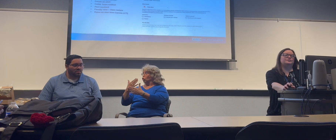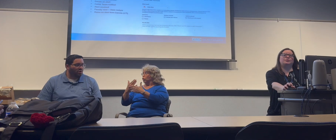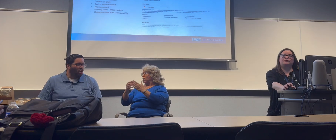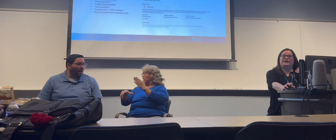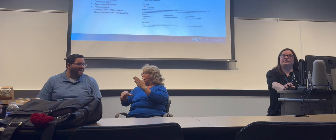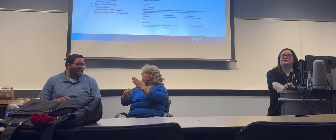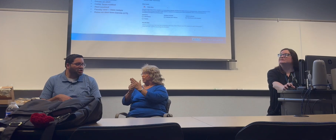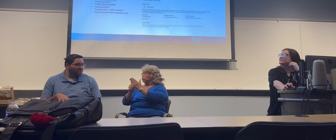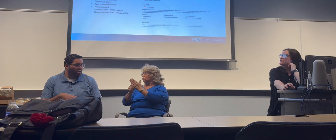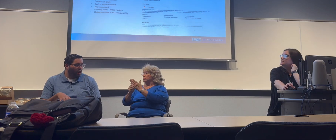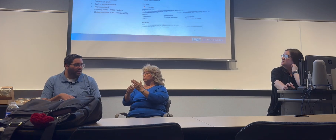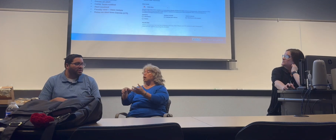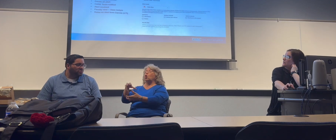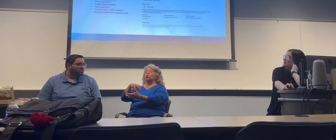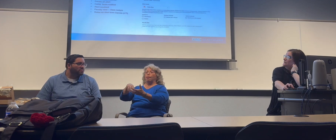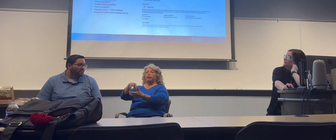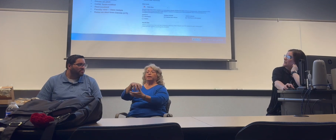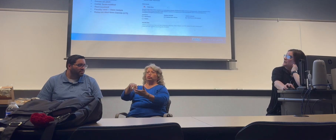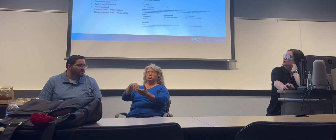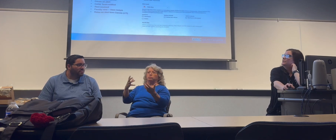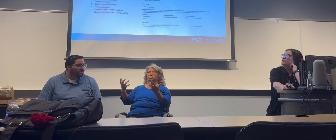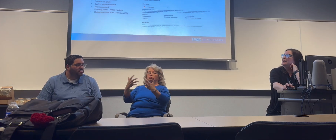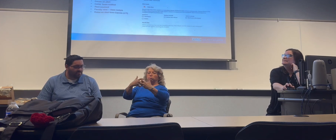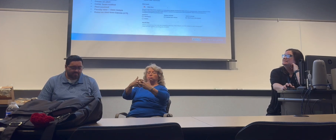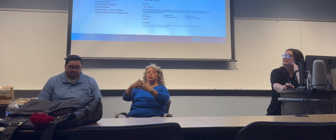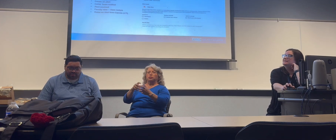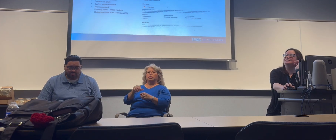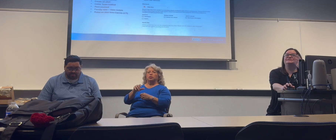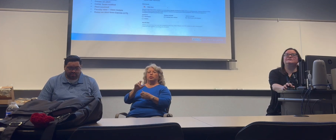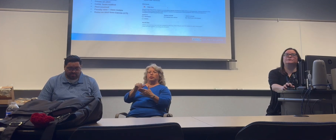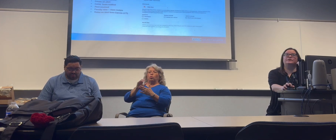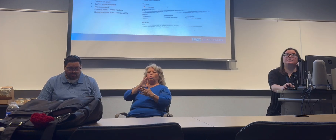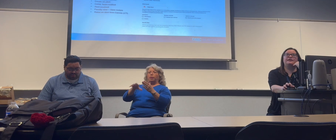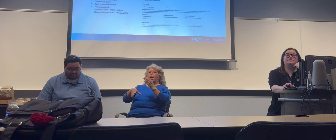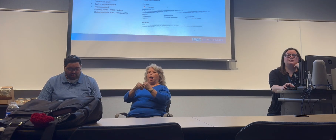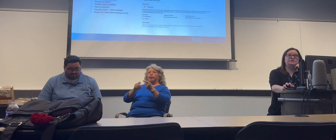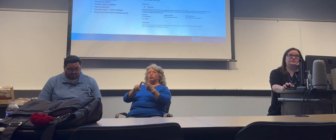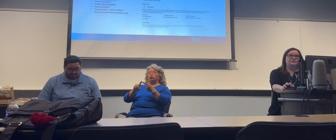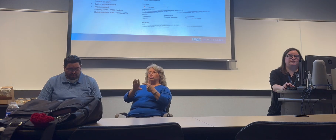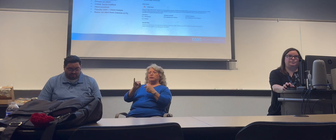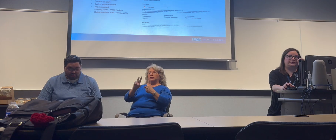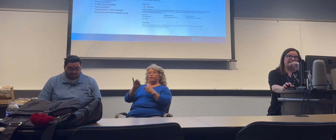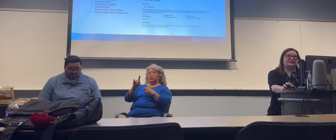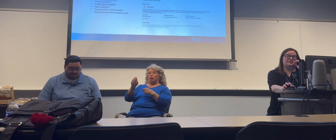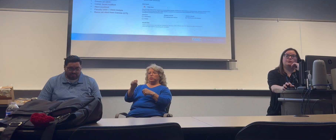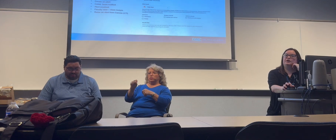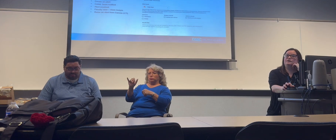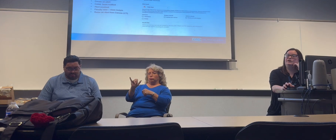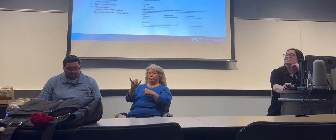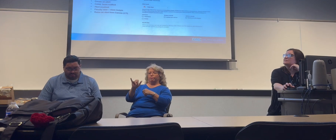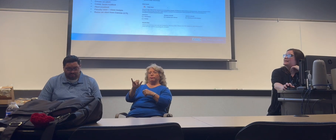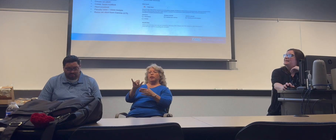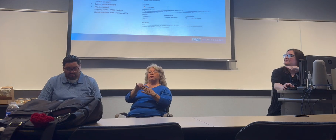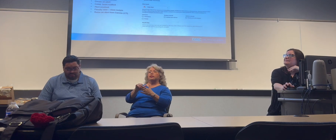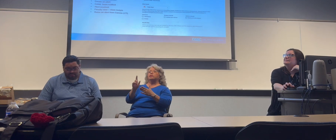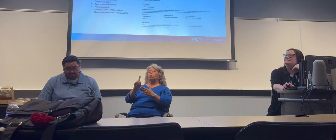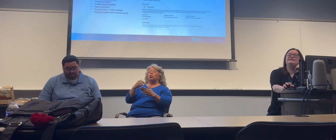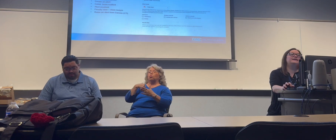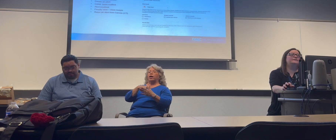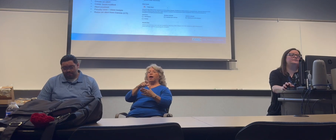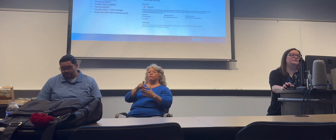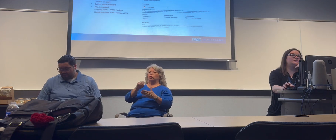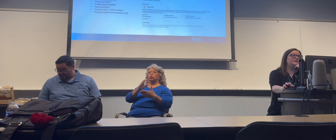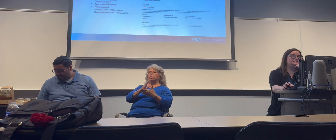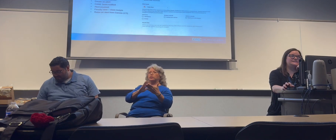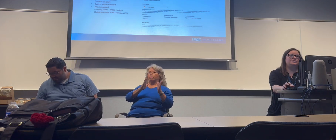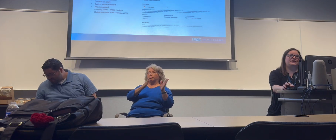added to their profile in Civitas as well. But the idea, and this is where we have to do a little planning and work first, the idea is